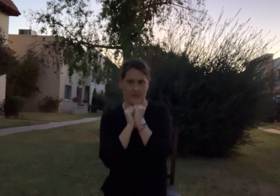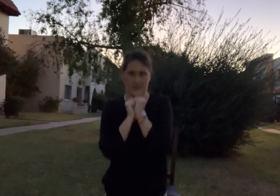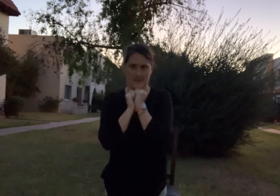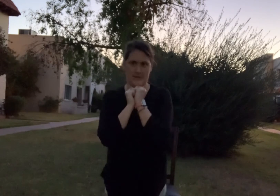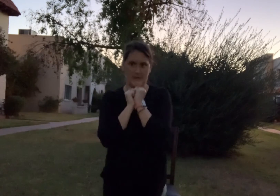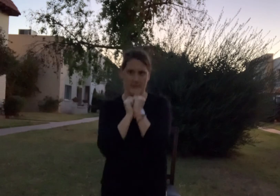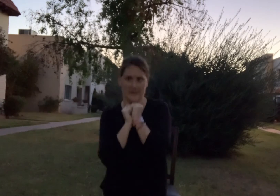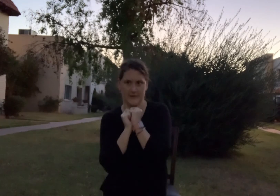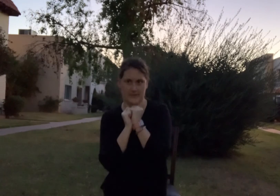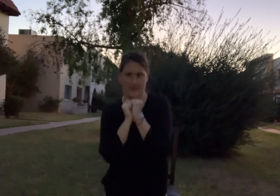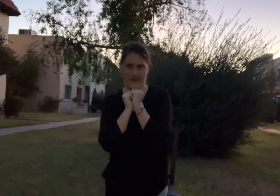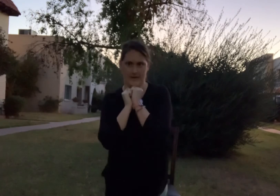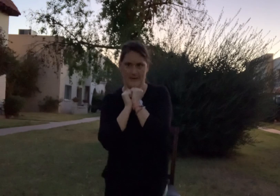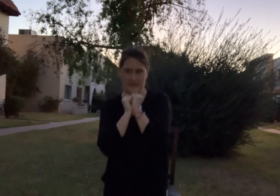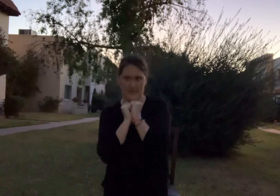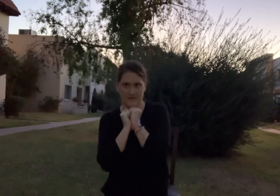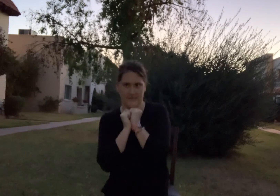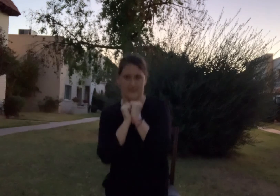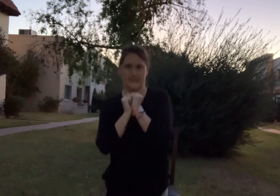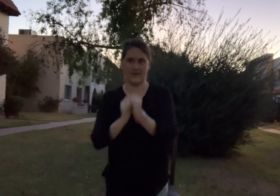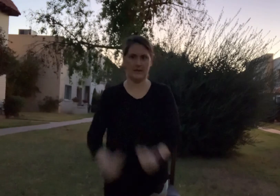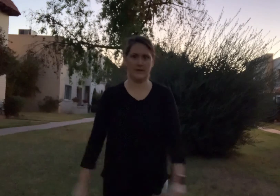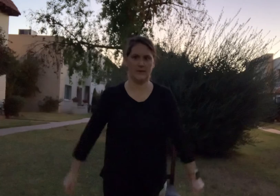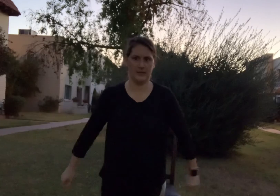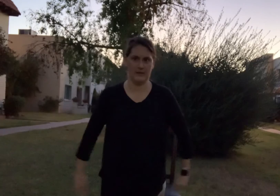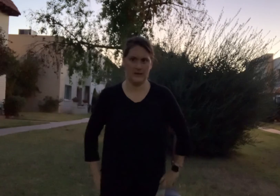eight, nine, 10.